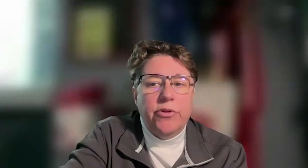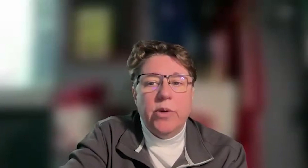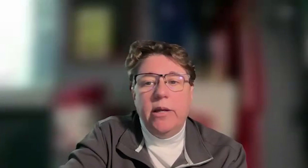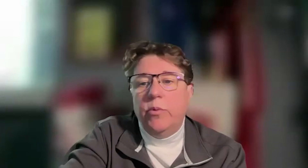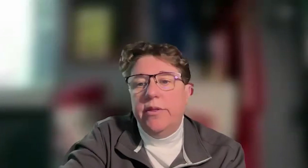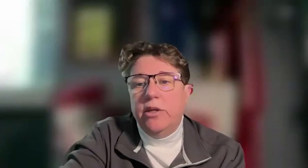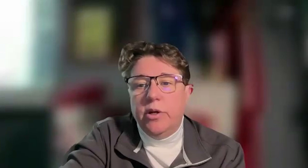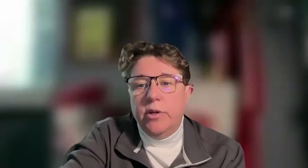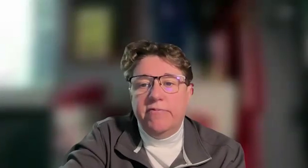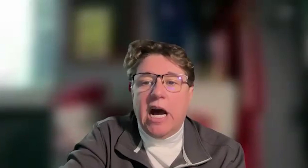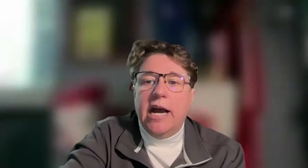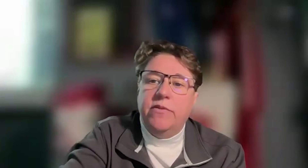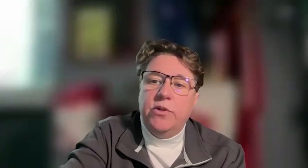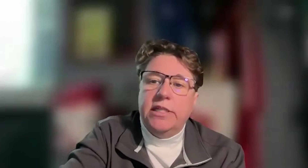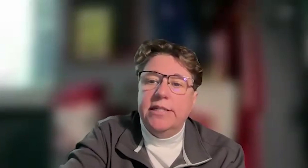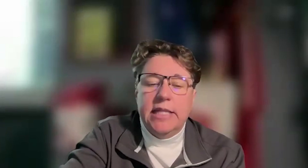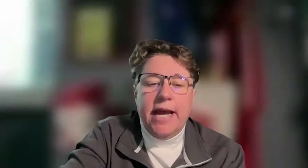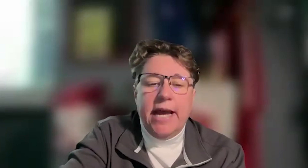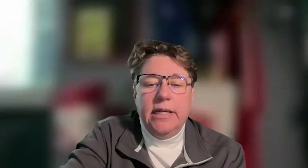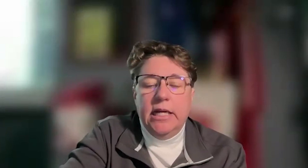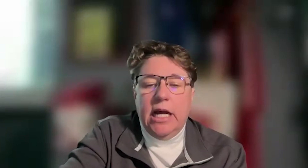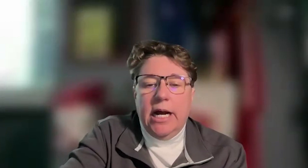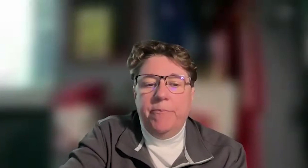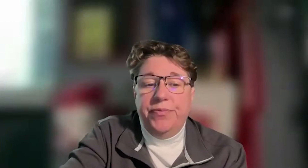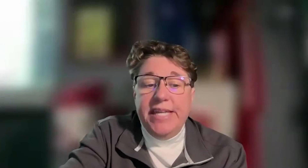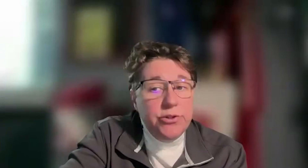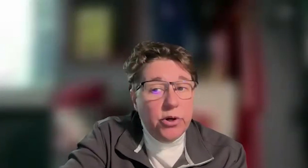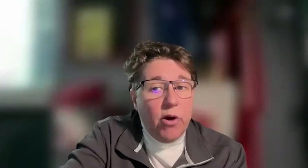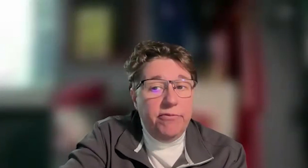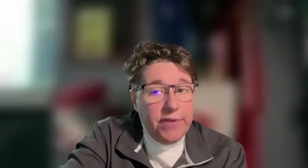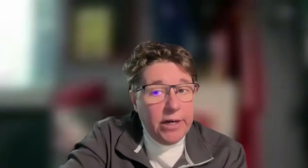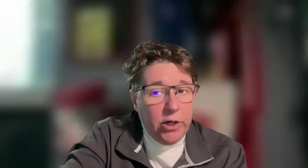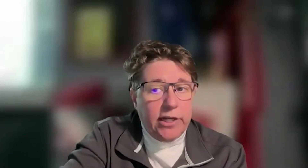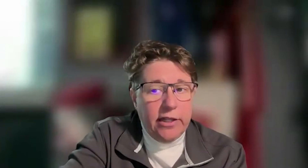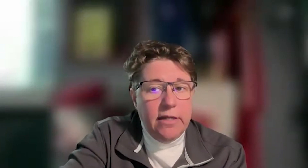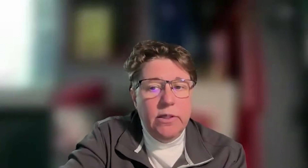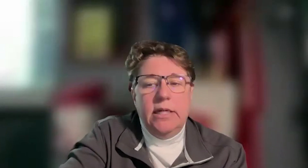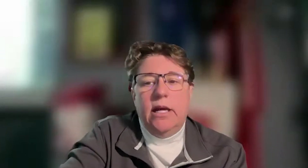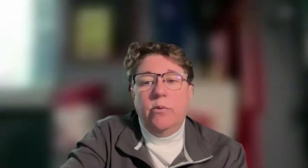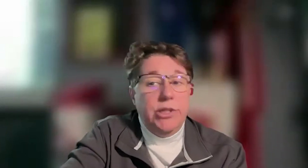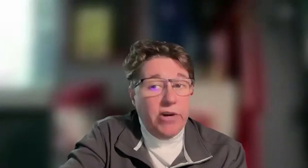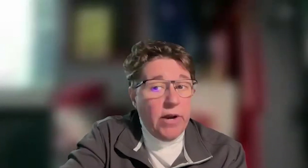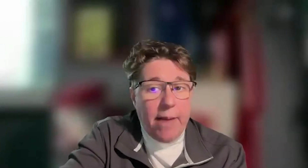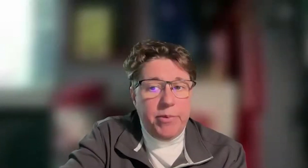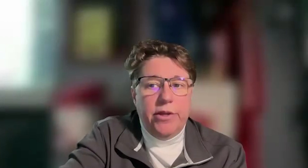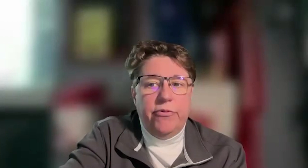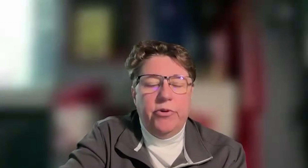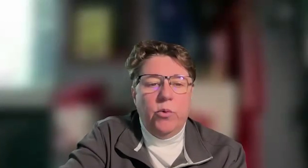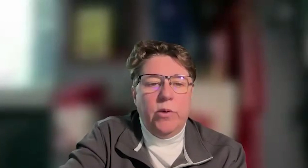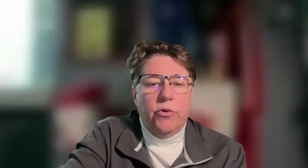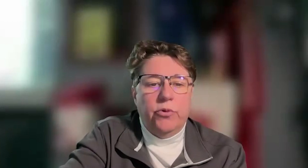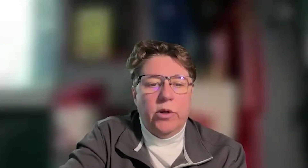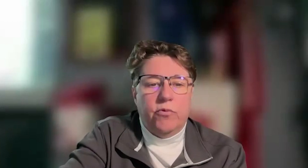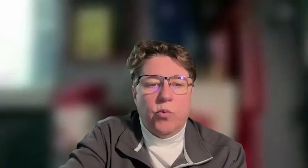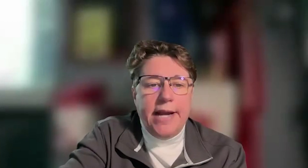say, hey, you're a 3. We think you could be a 5 if you did this and that. These took off very quickly, which I'm very happy with.